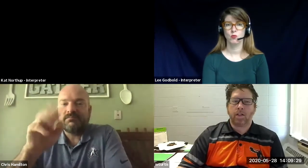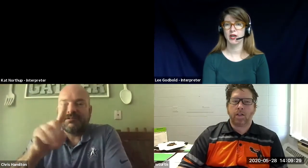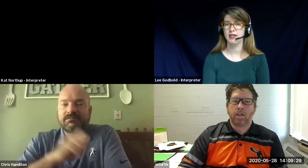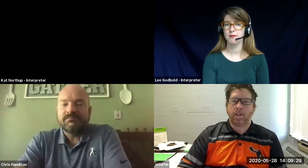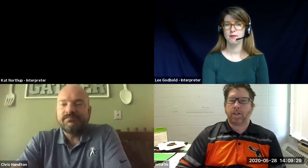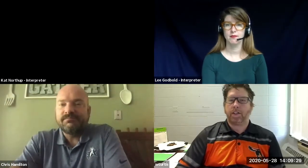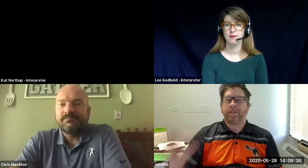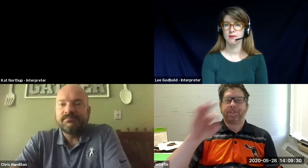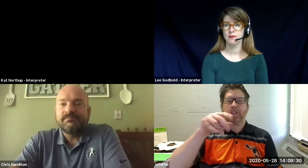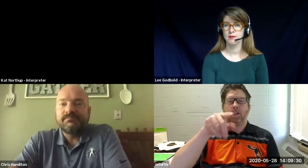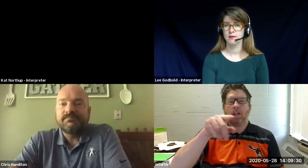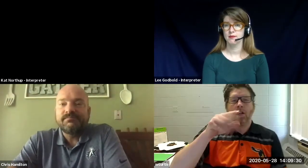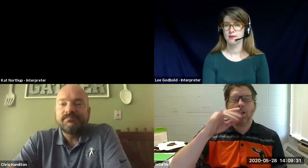Wade?